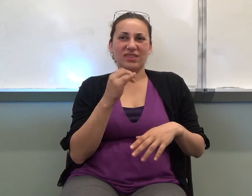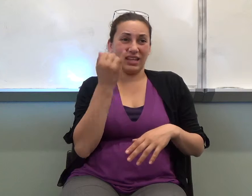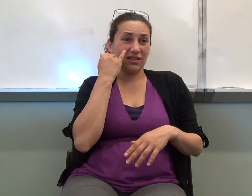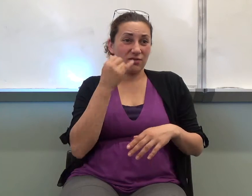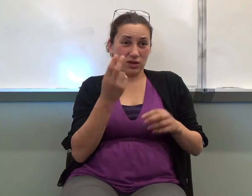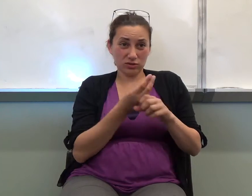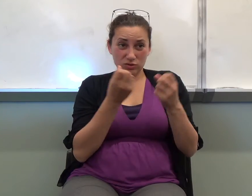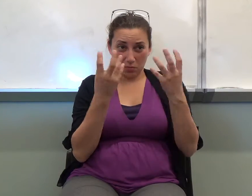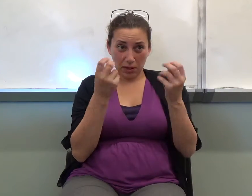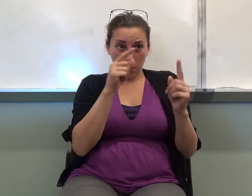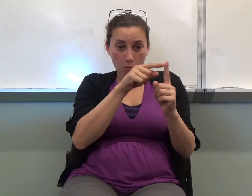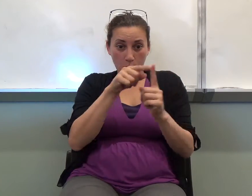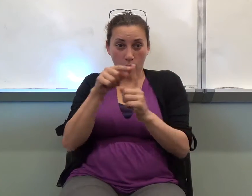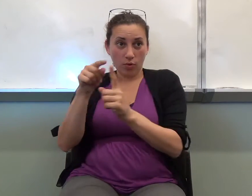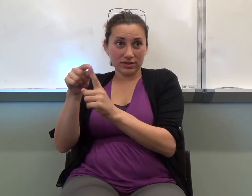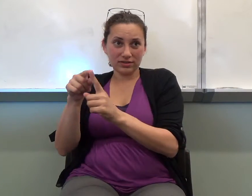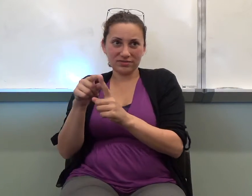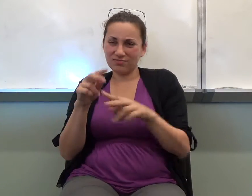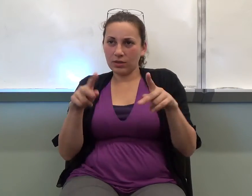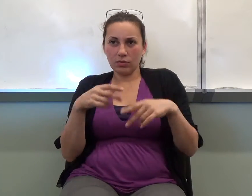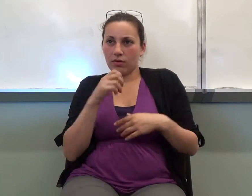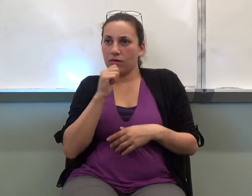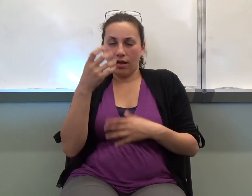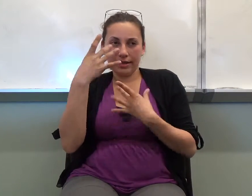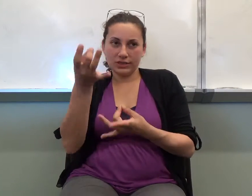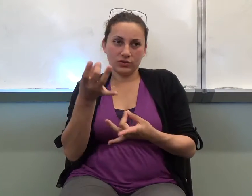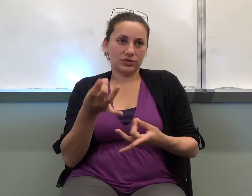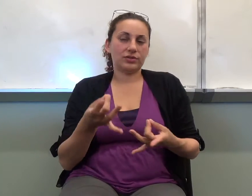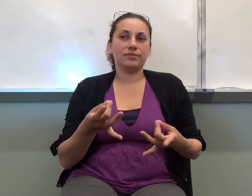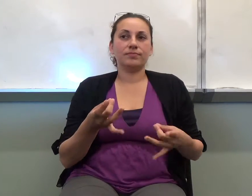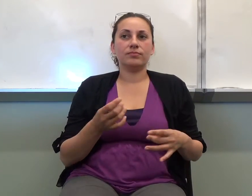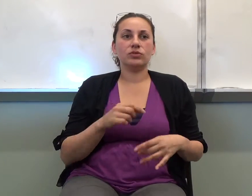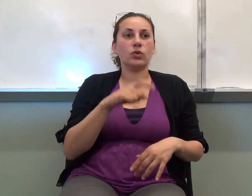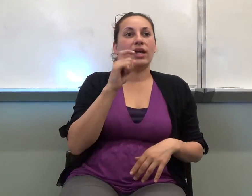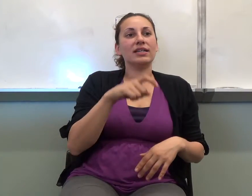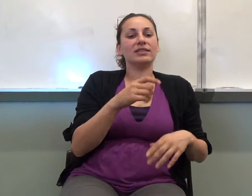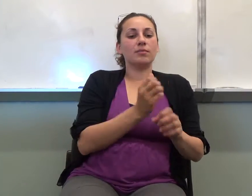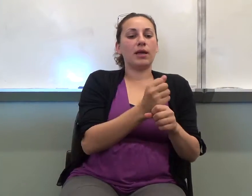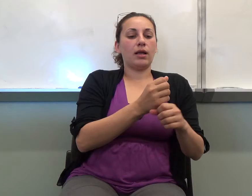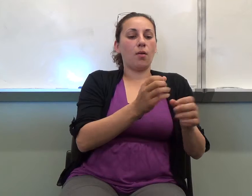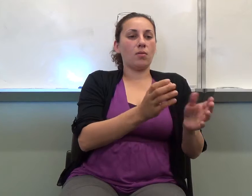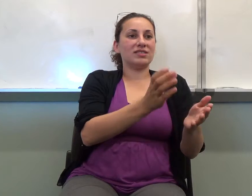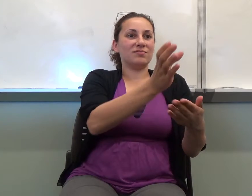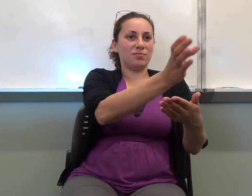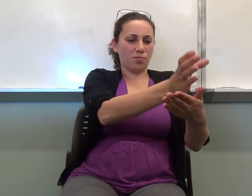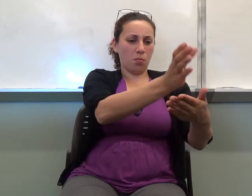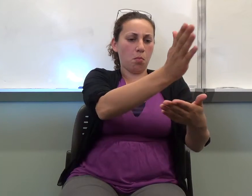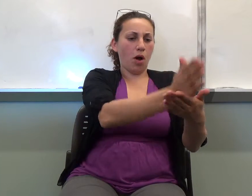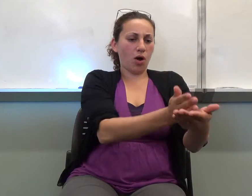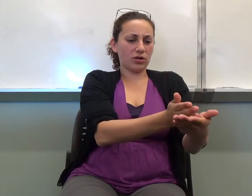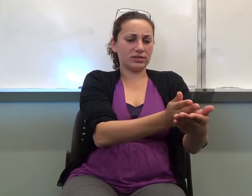do is create class intervals, which are sections of data,